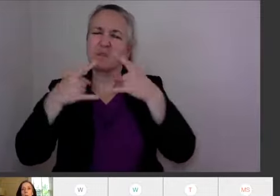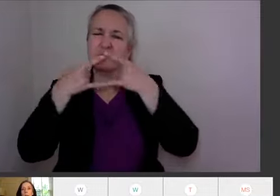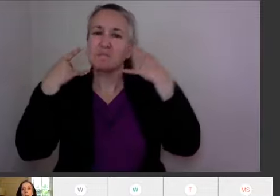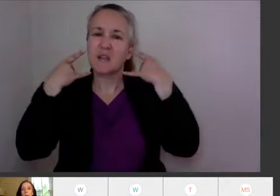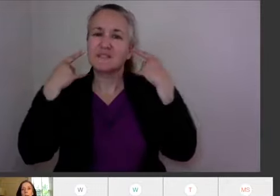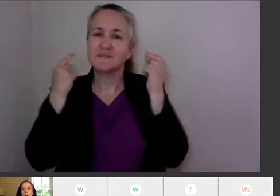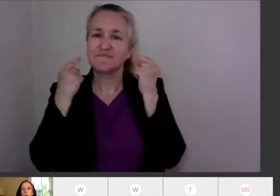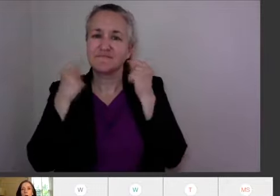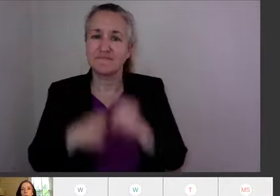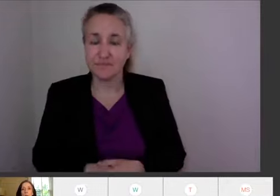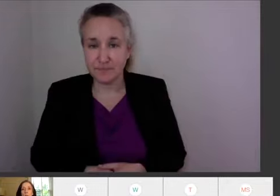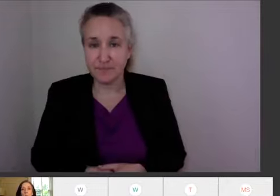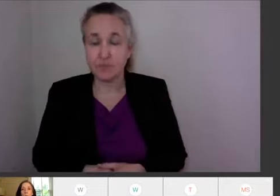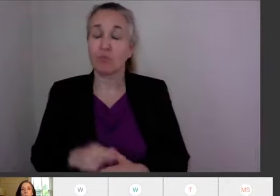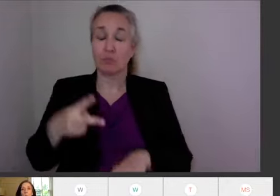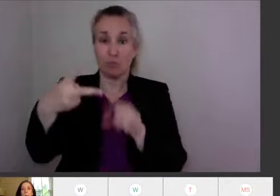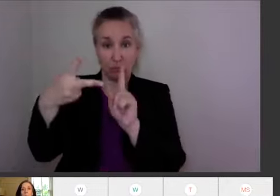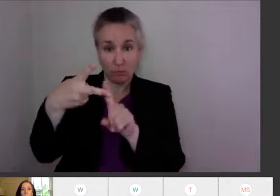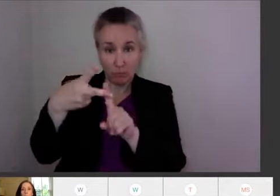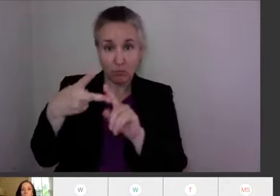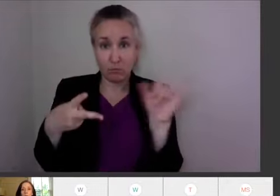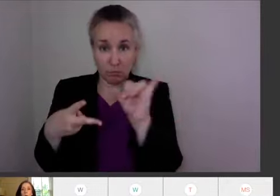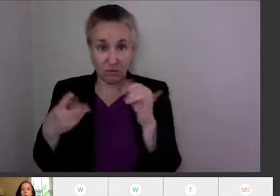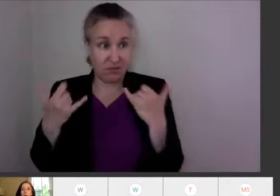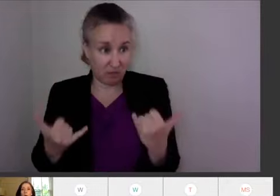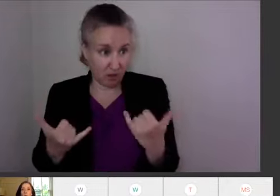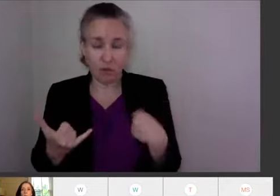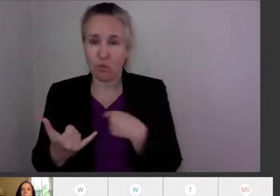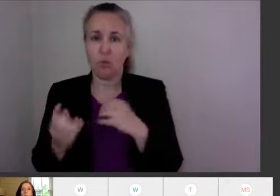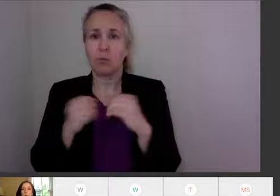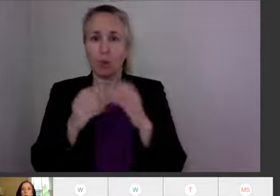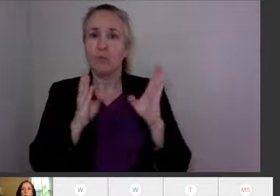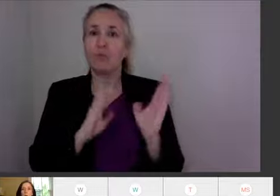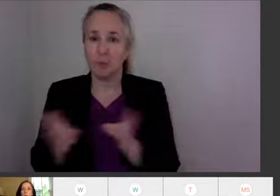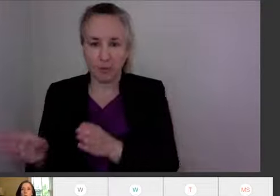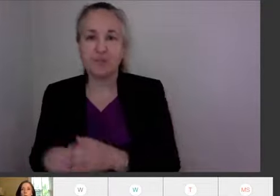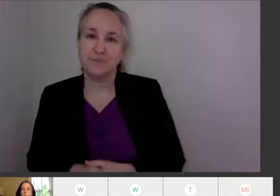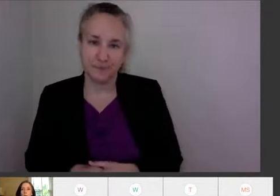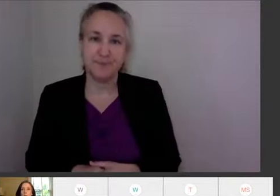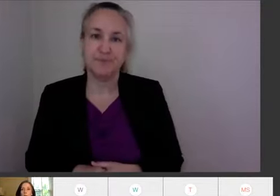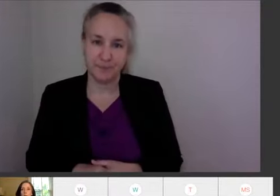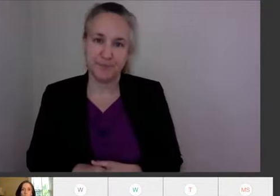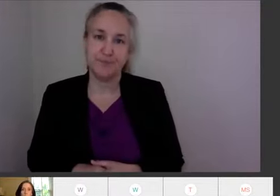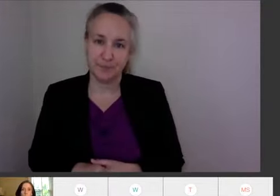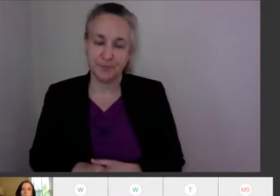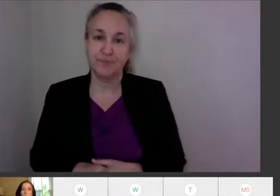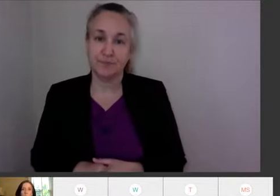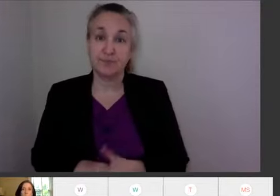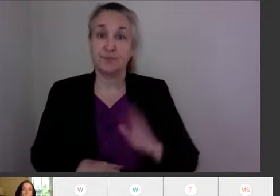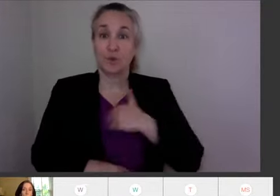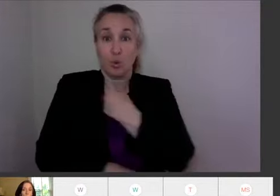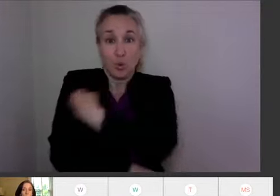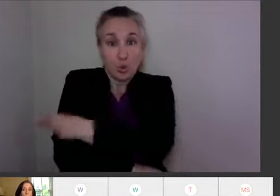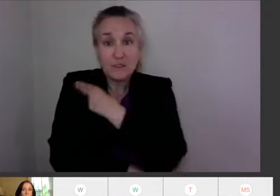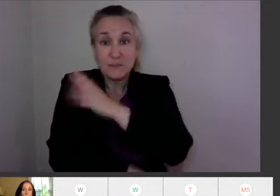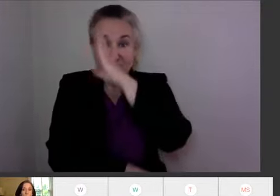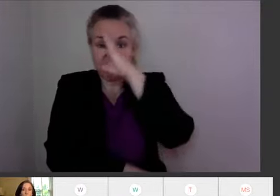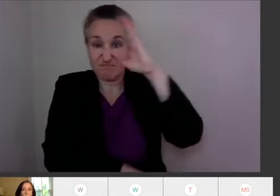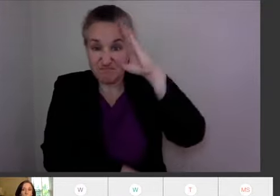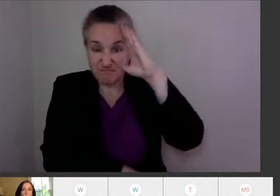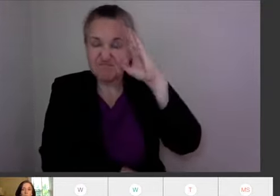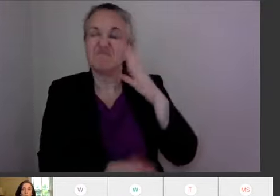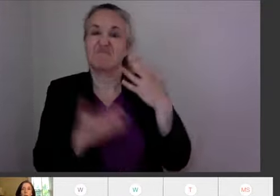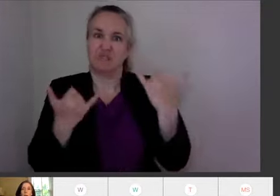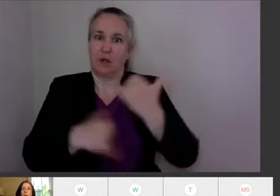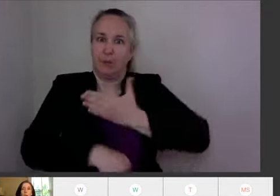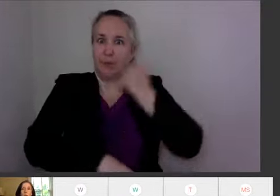that we are much more prepared. Our hospitals are in much better shape than they were 16 weeks